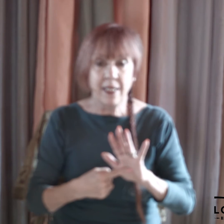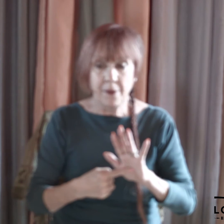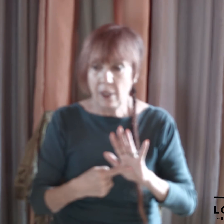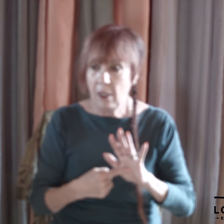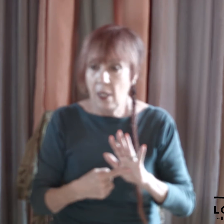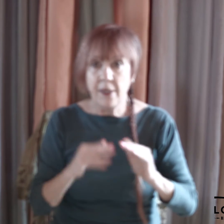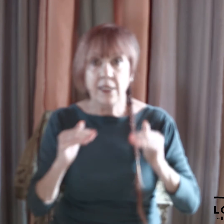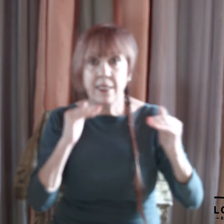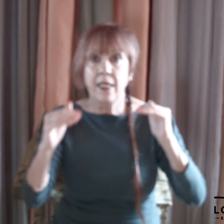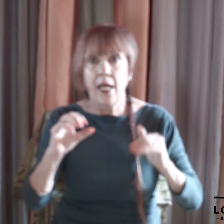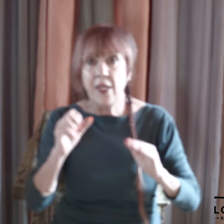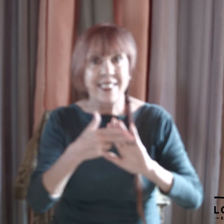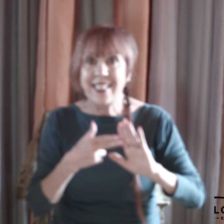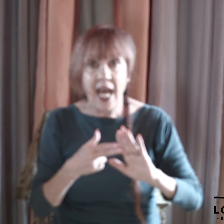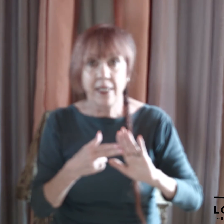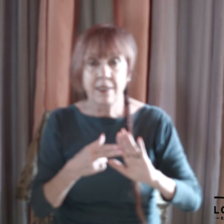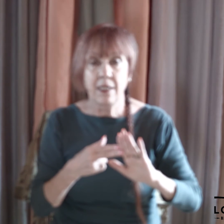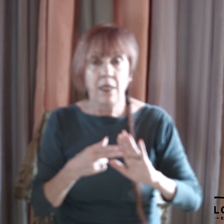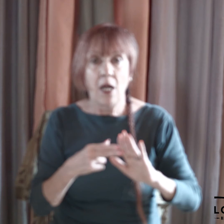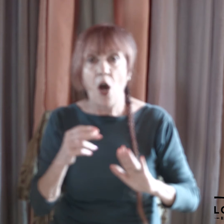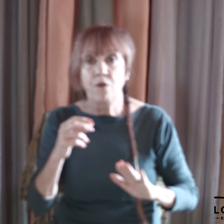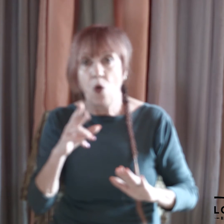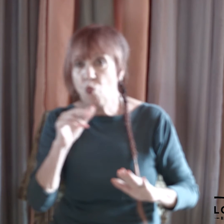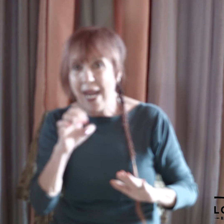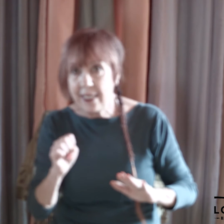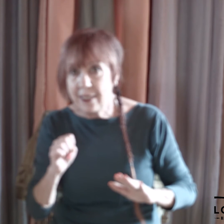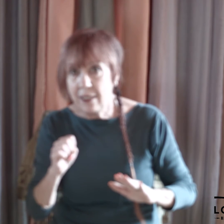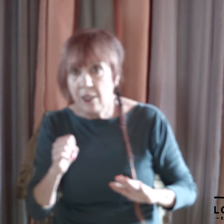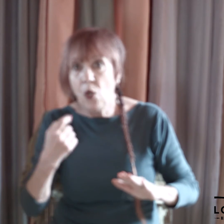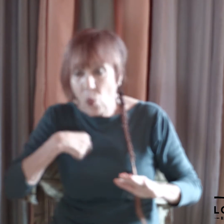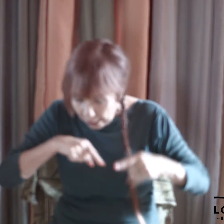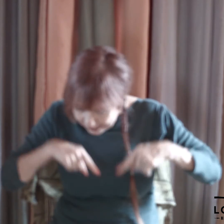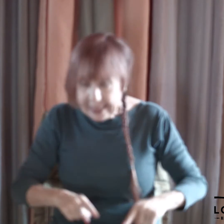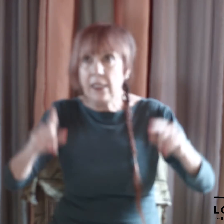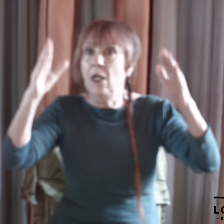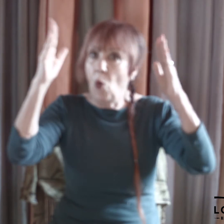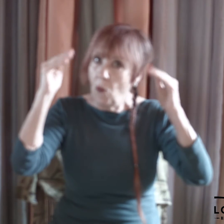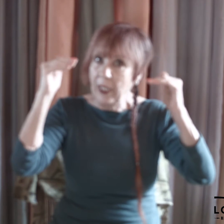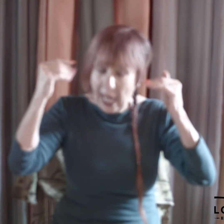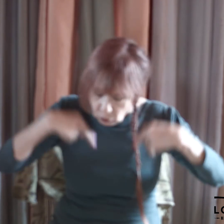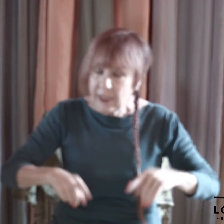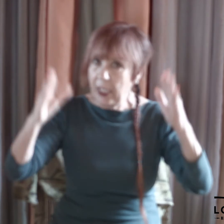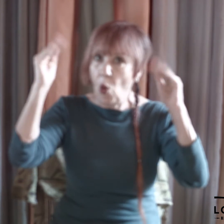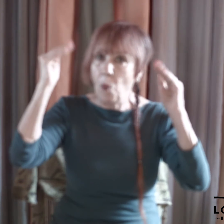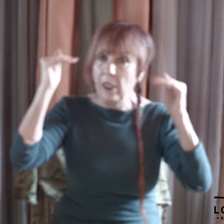that it's still aspirational for us. But it is aspirational. And I do think an awful lot of people